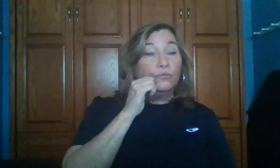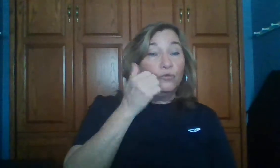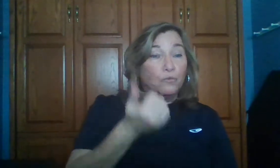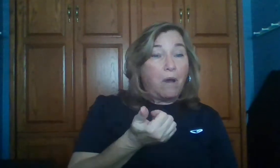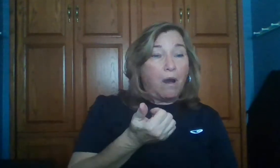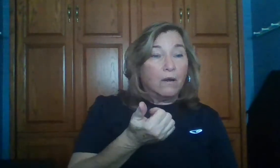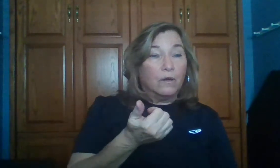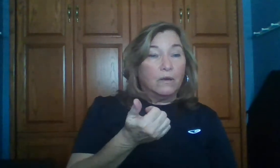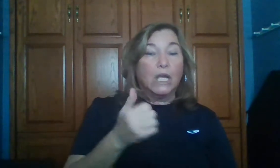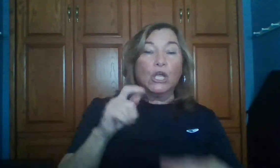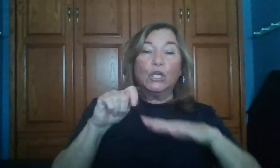Toe.